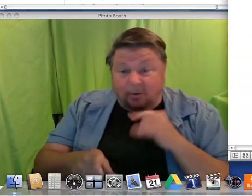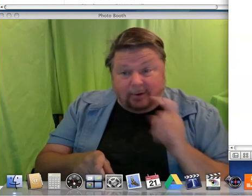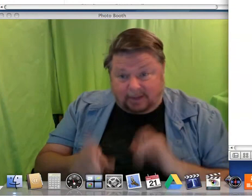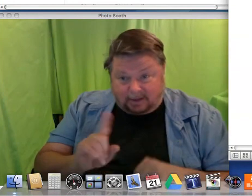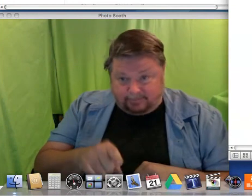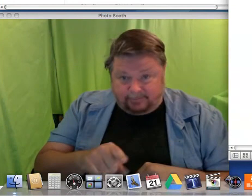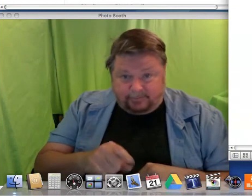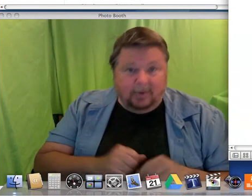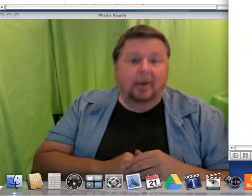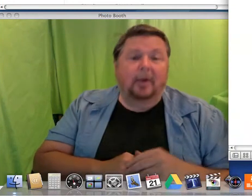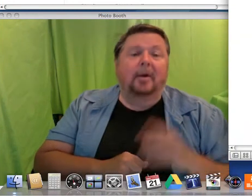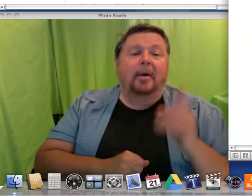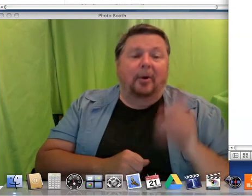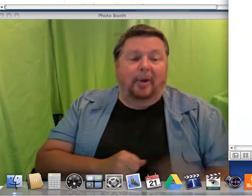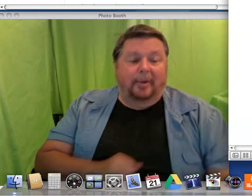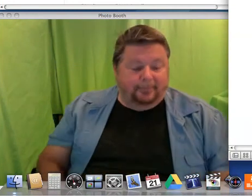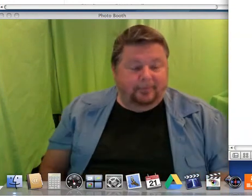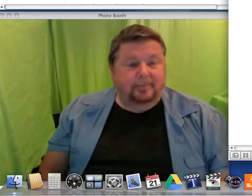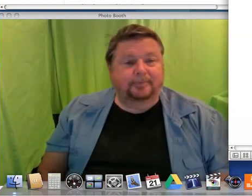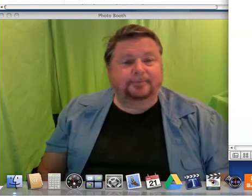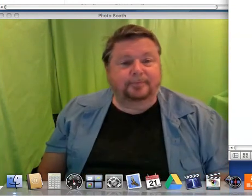Don't give me that. Okay.